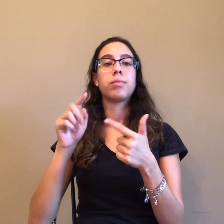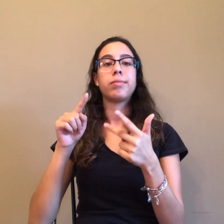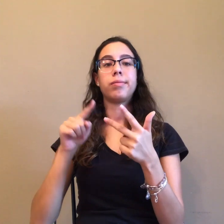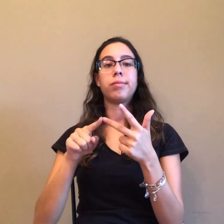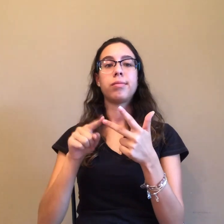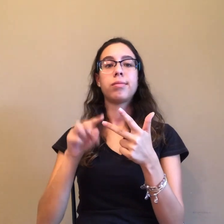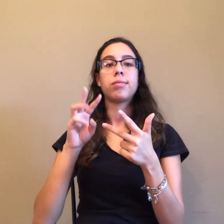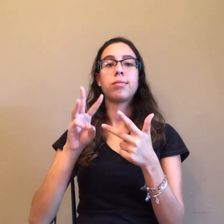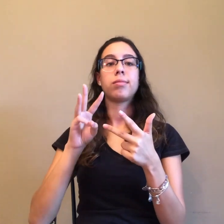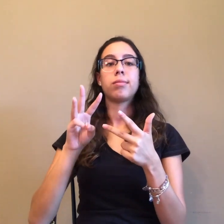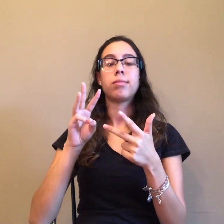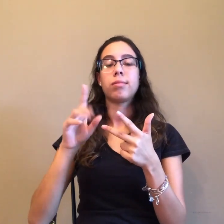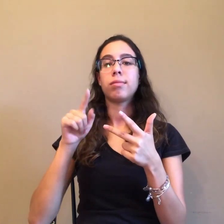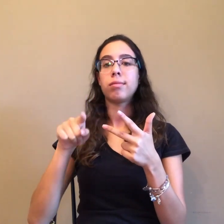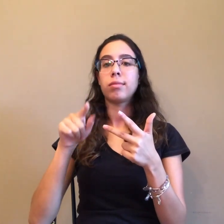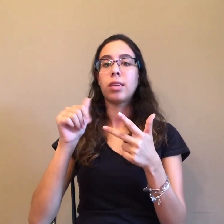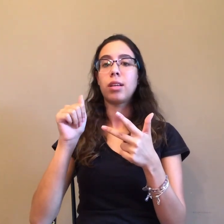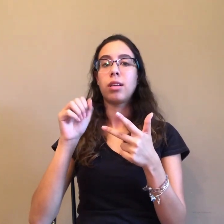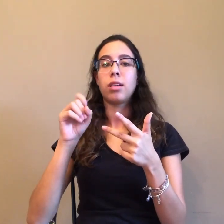www.sites.ed.gov, the third